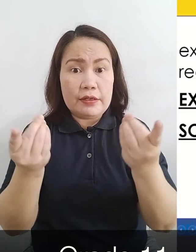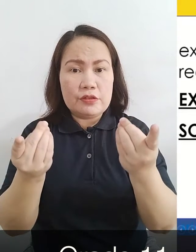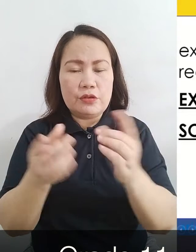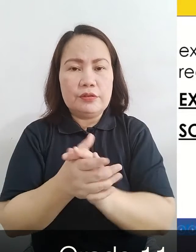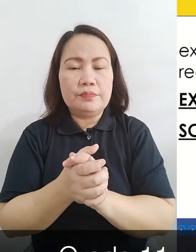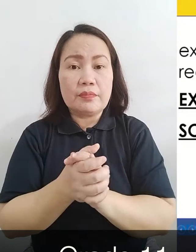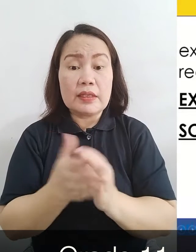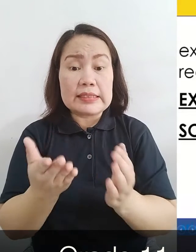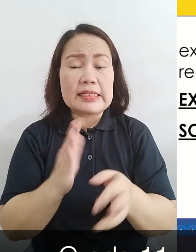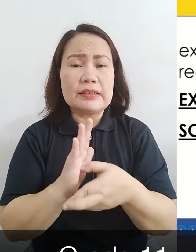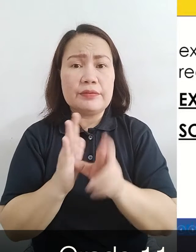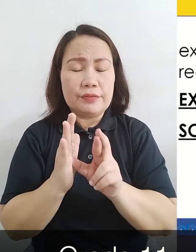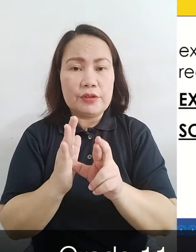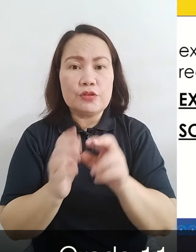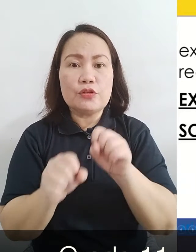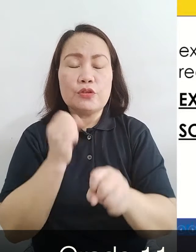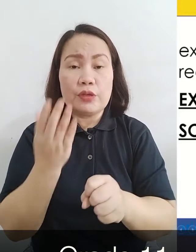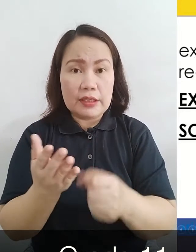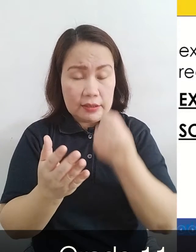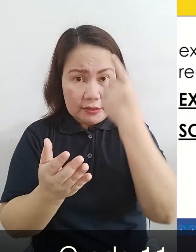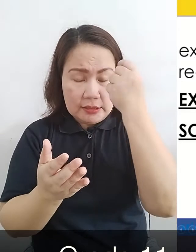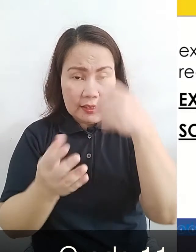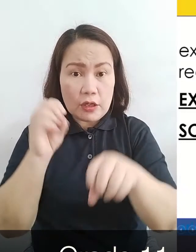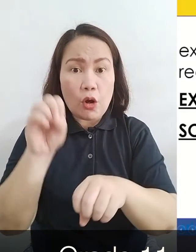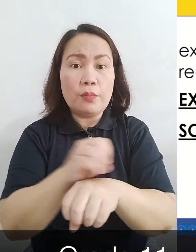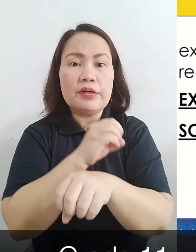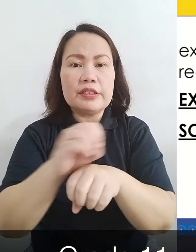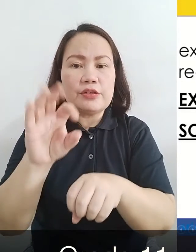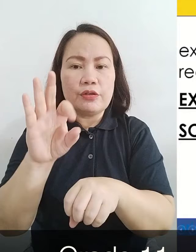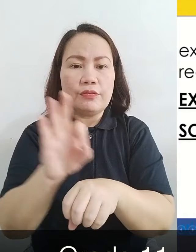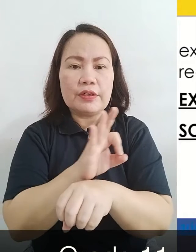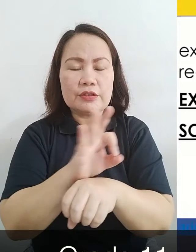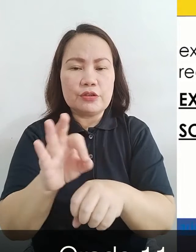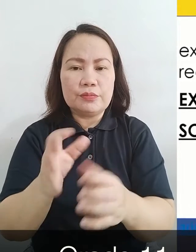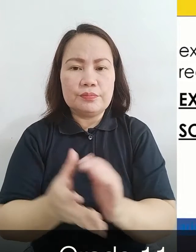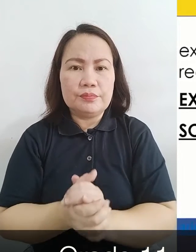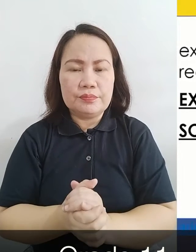para masundan nyo yung operation of function.